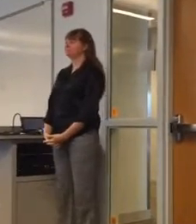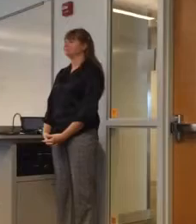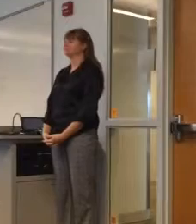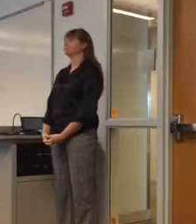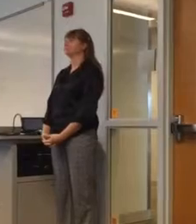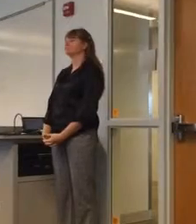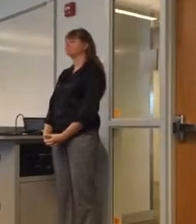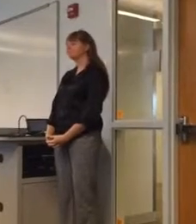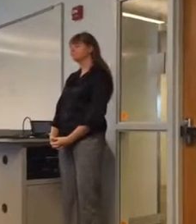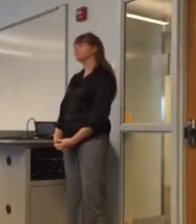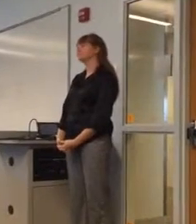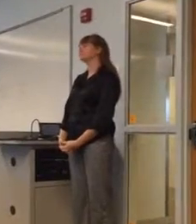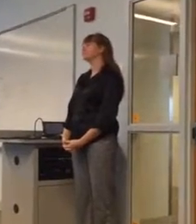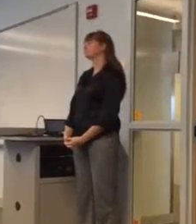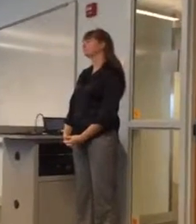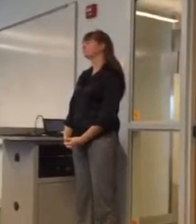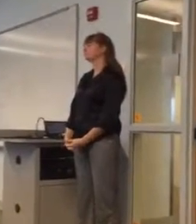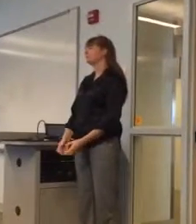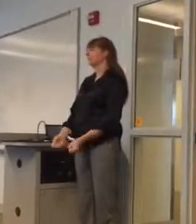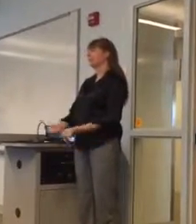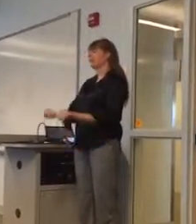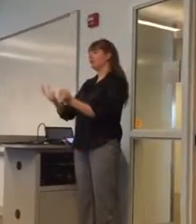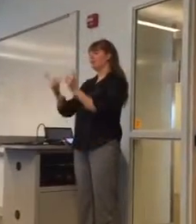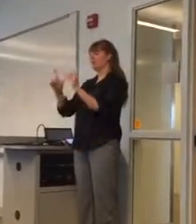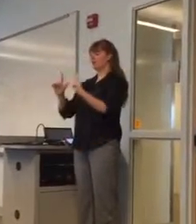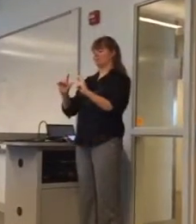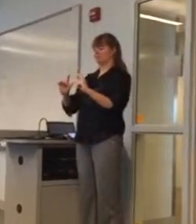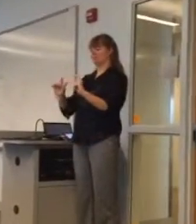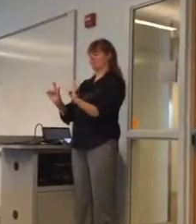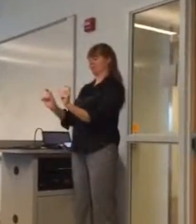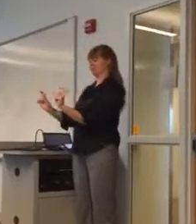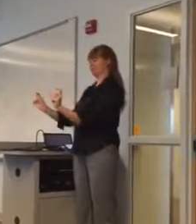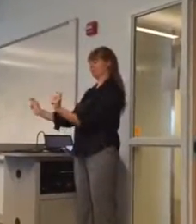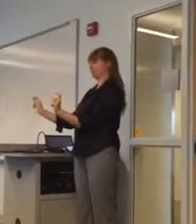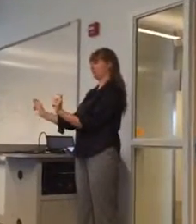How many elements are in the empty set?